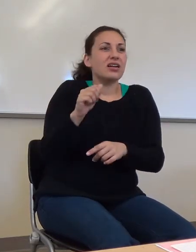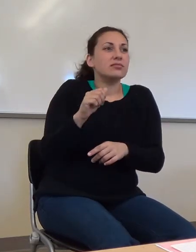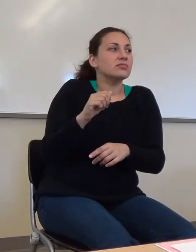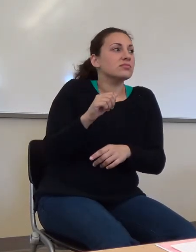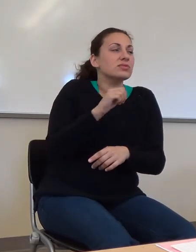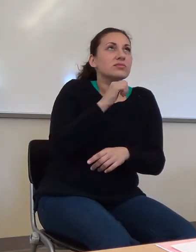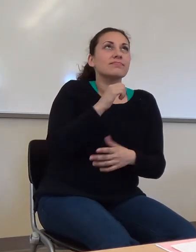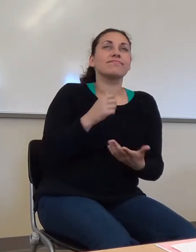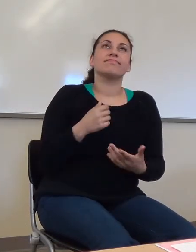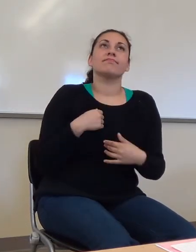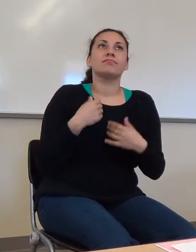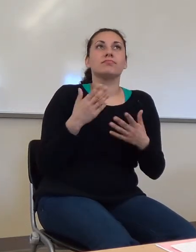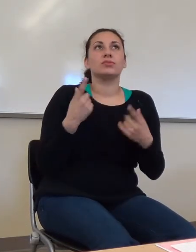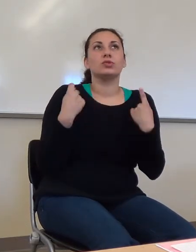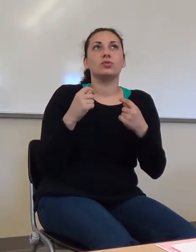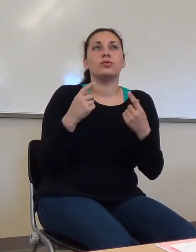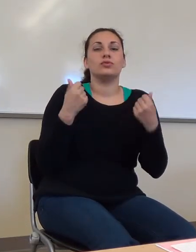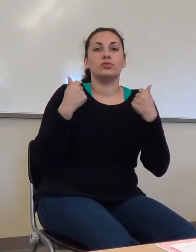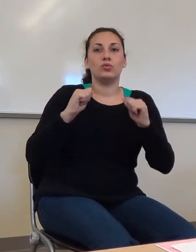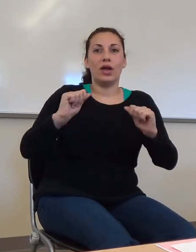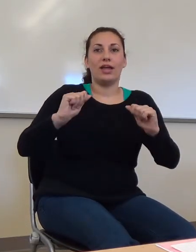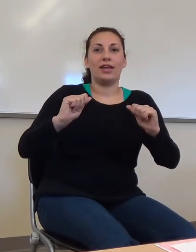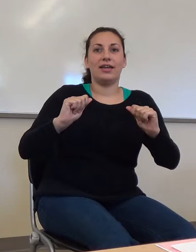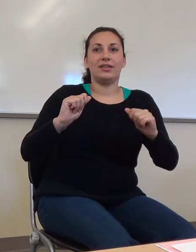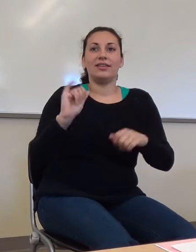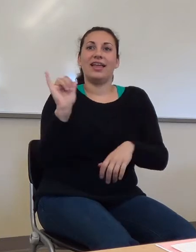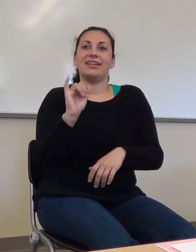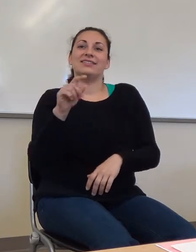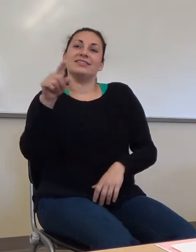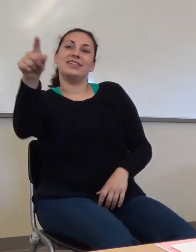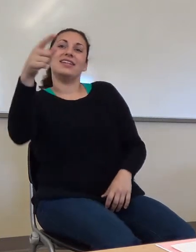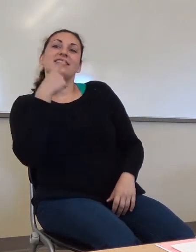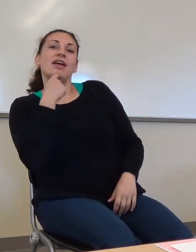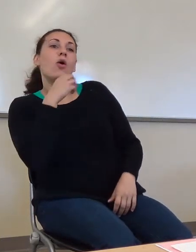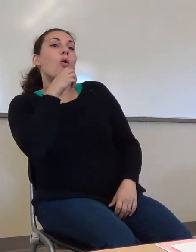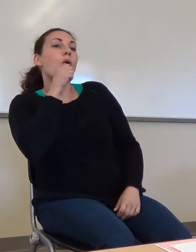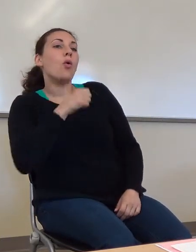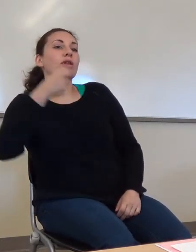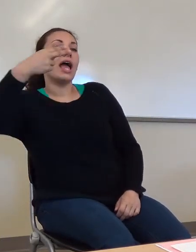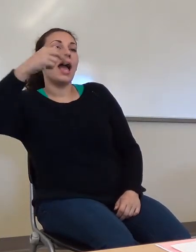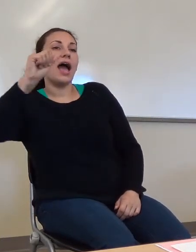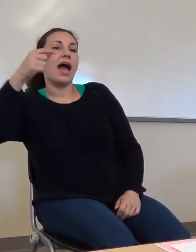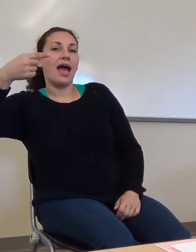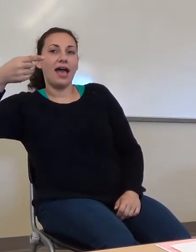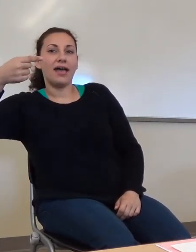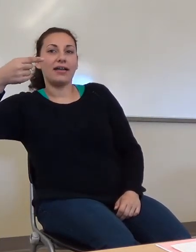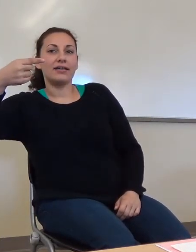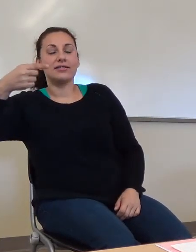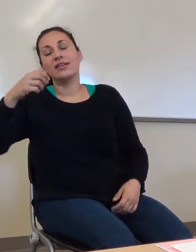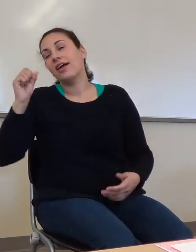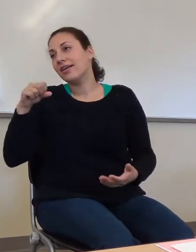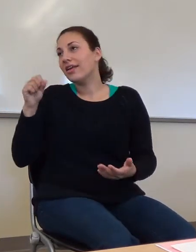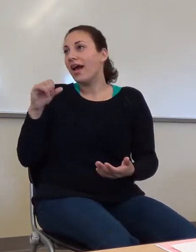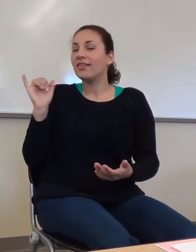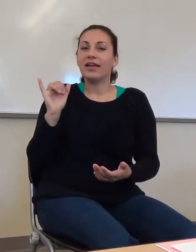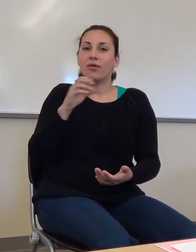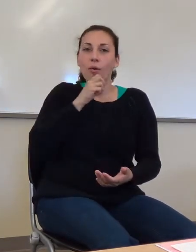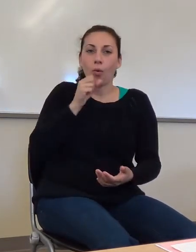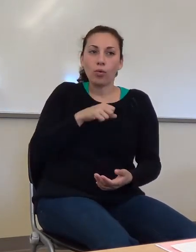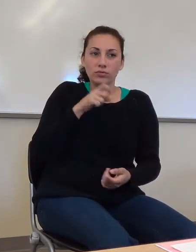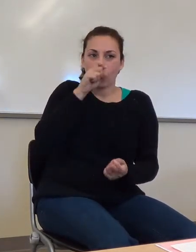what do I want to say, the old hags? yeah, and that's one of the words for them, the crones, the hags,